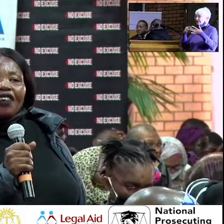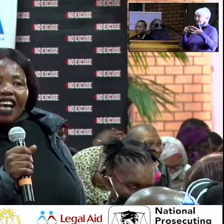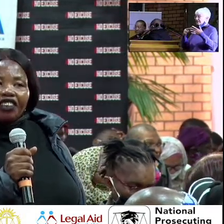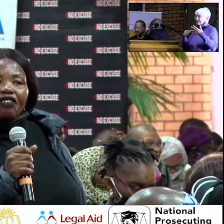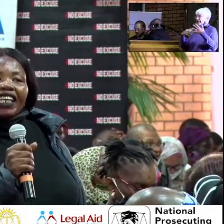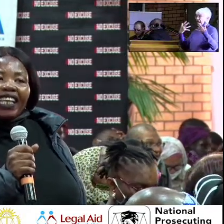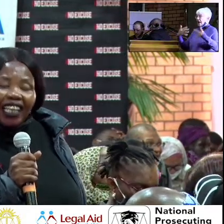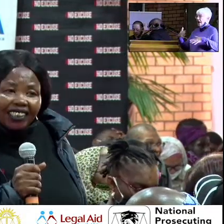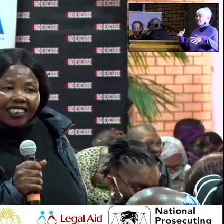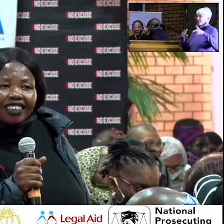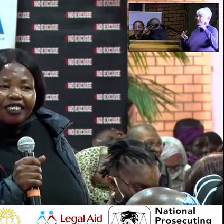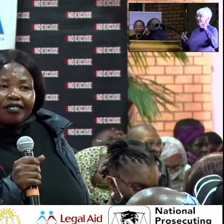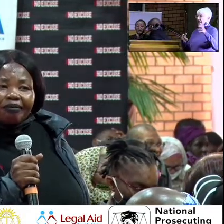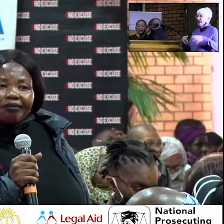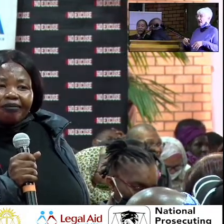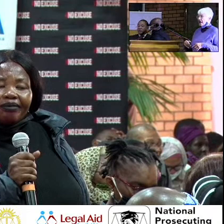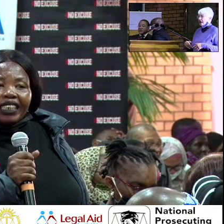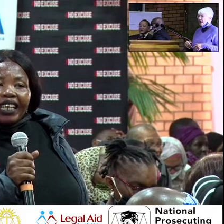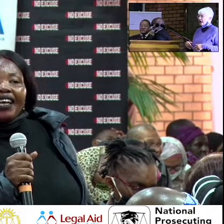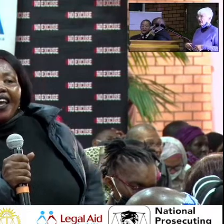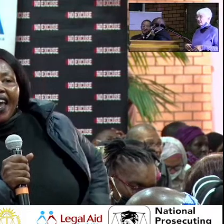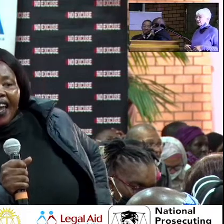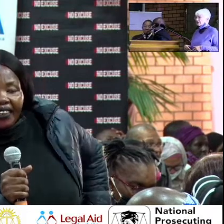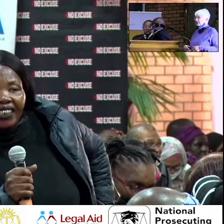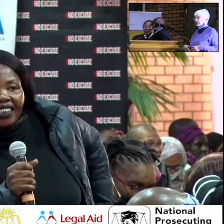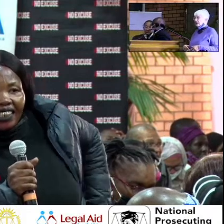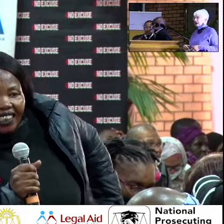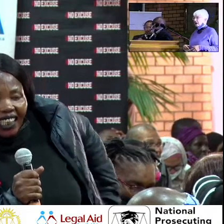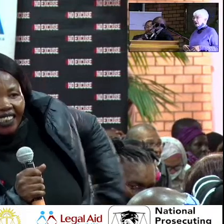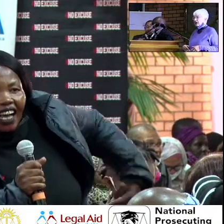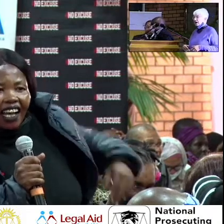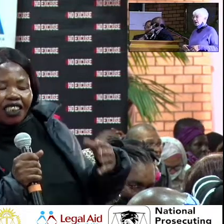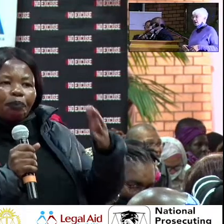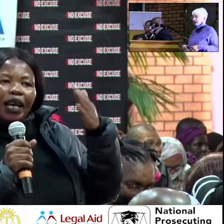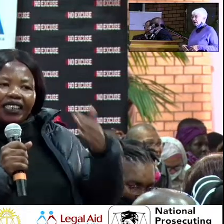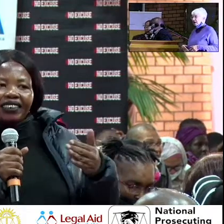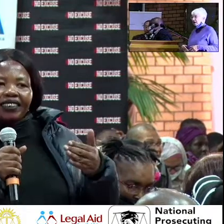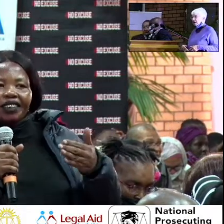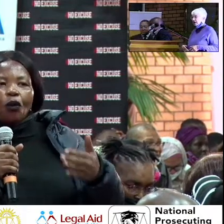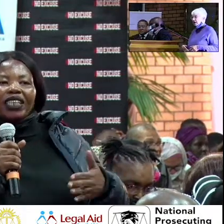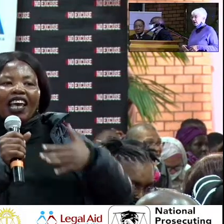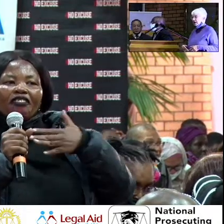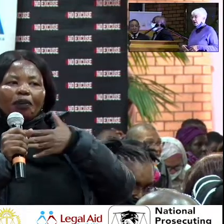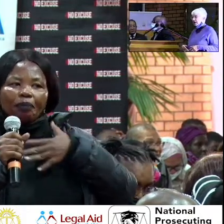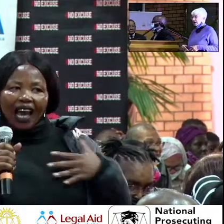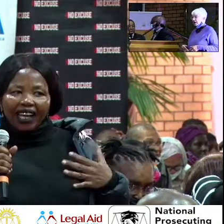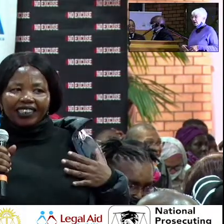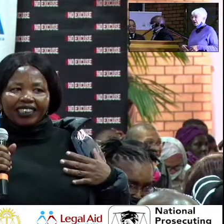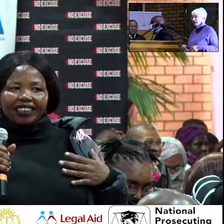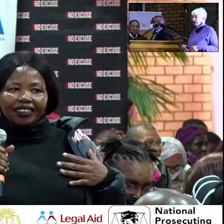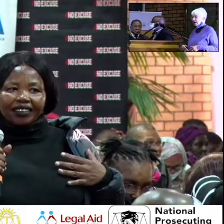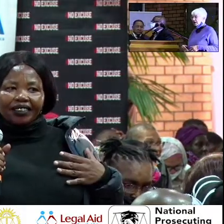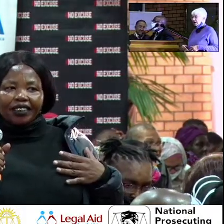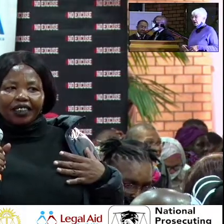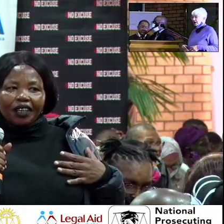in front of the kids. I understand. And the sister's husband was having blood.